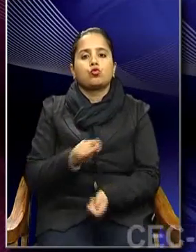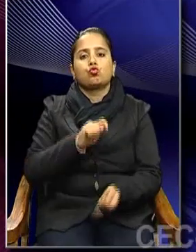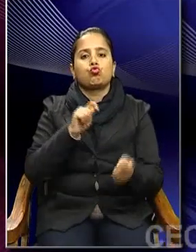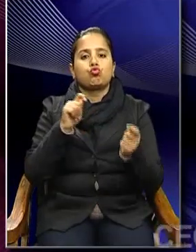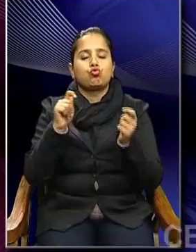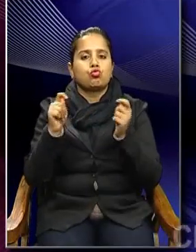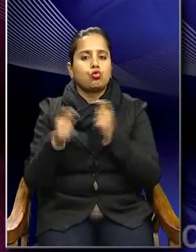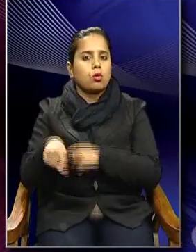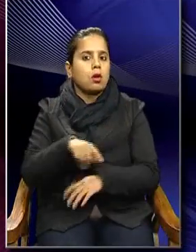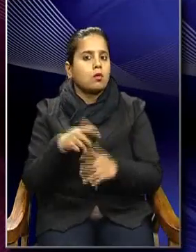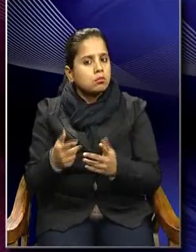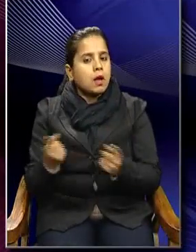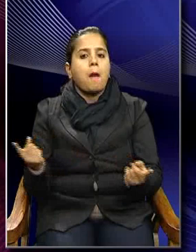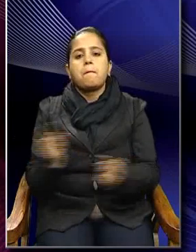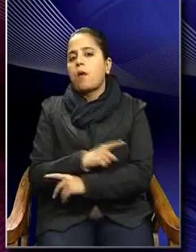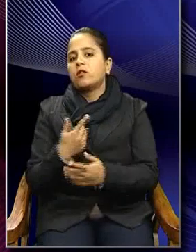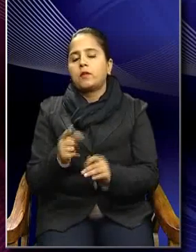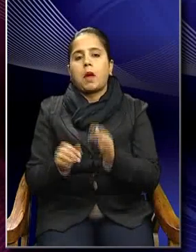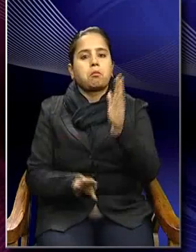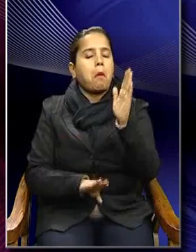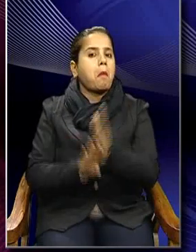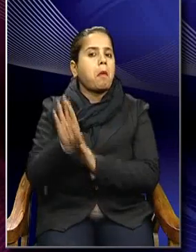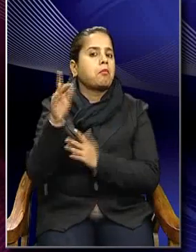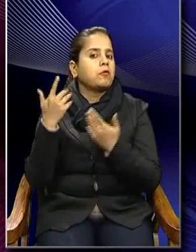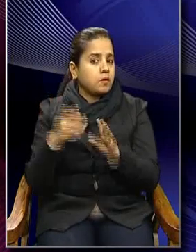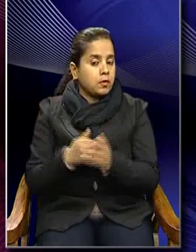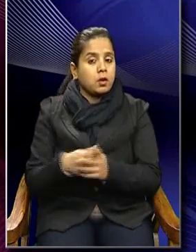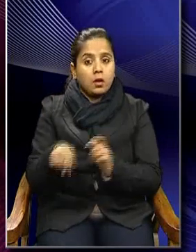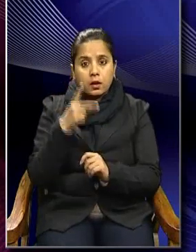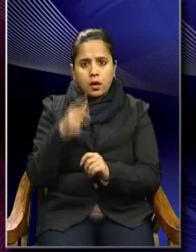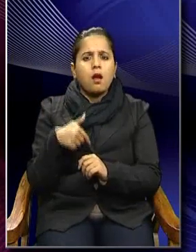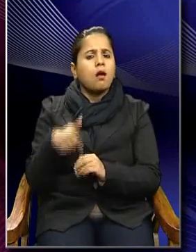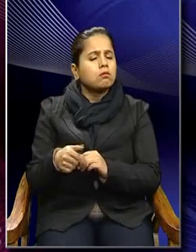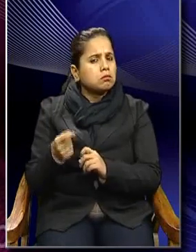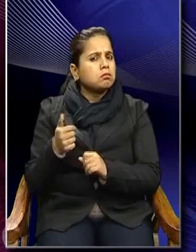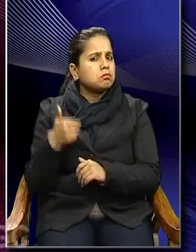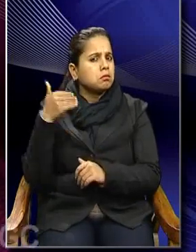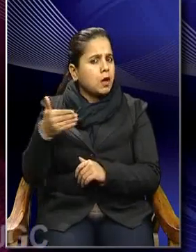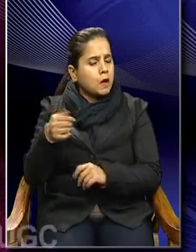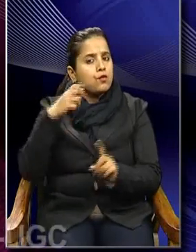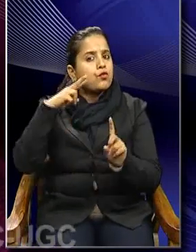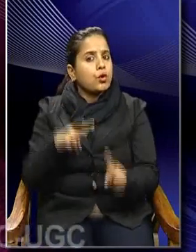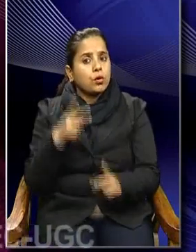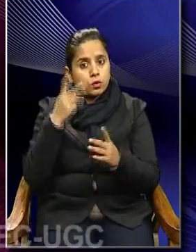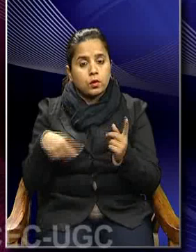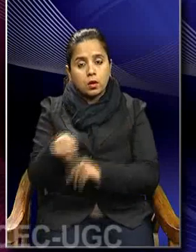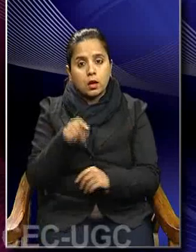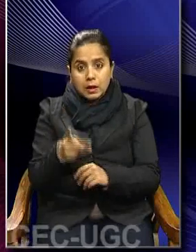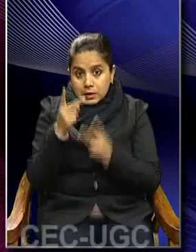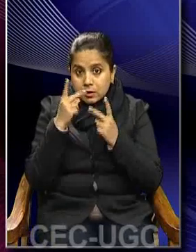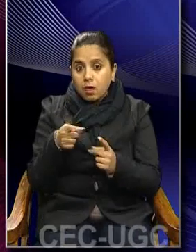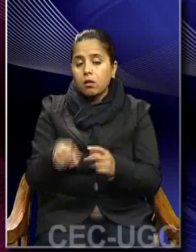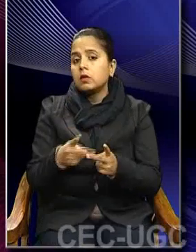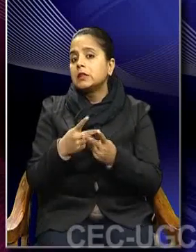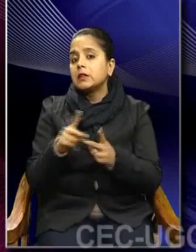irreversibly. And this is a very oft repeated view that you get to see in